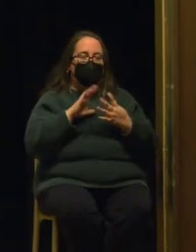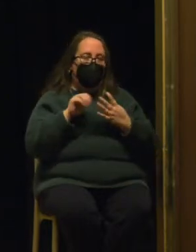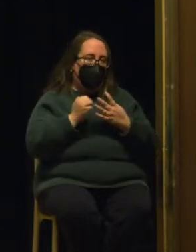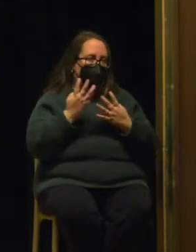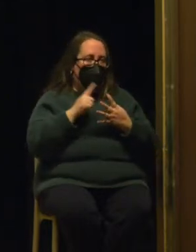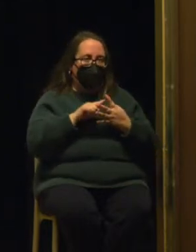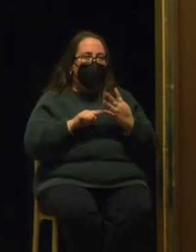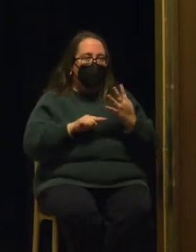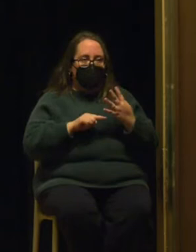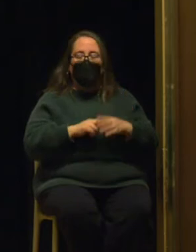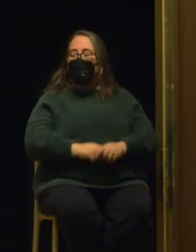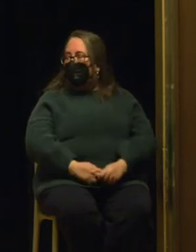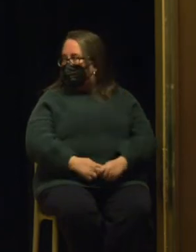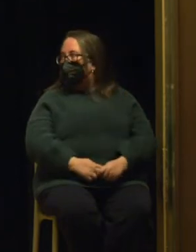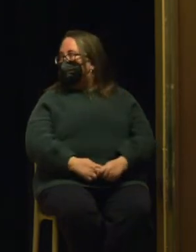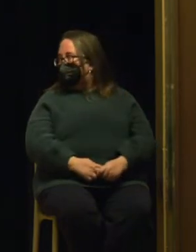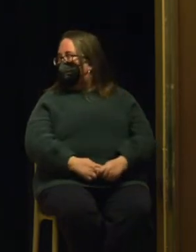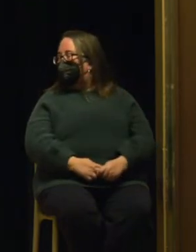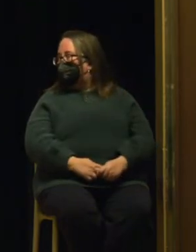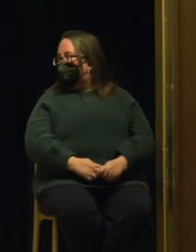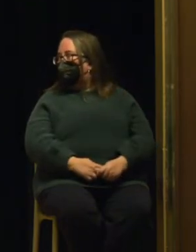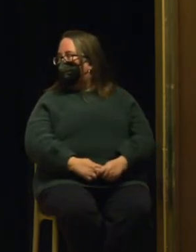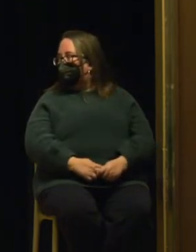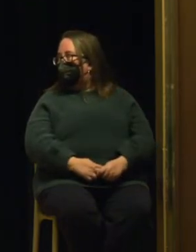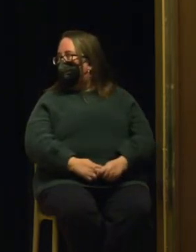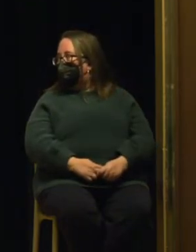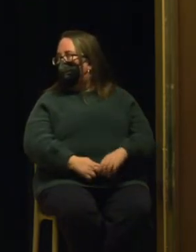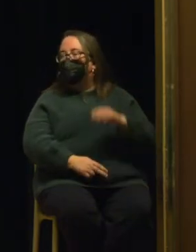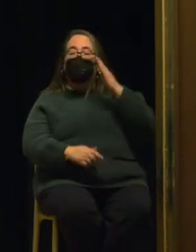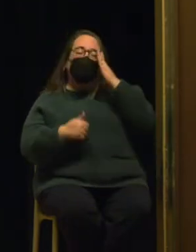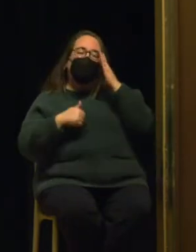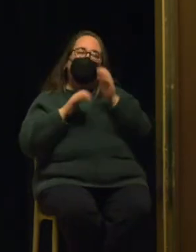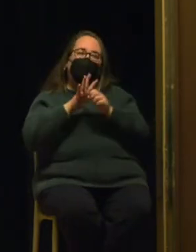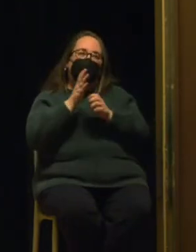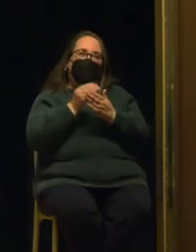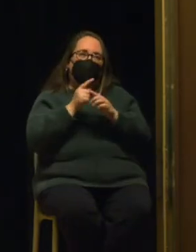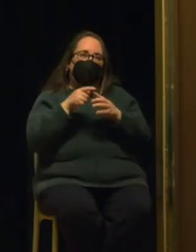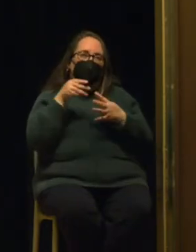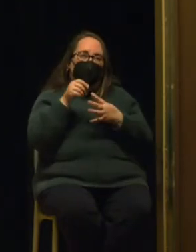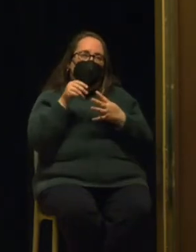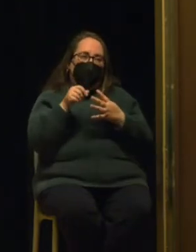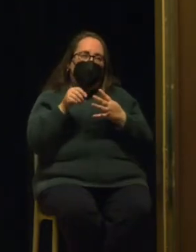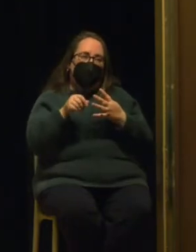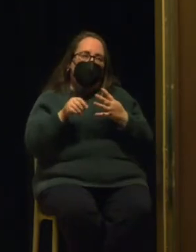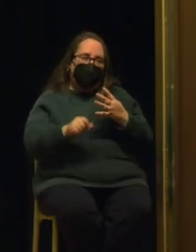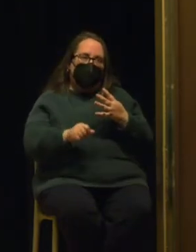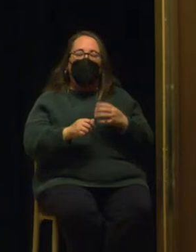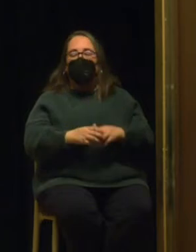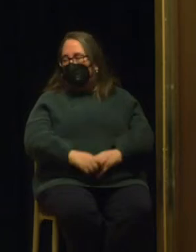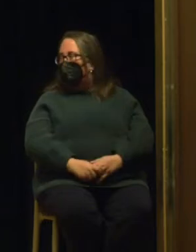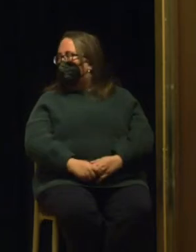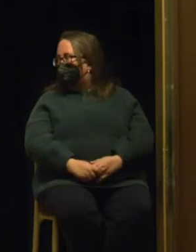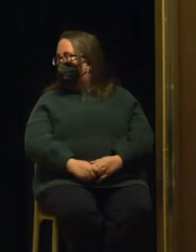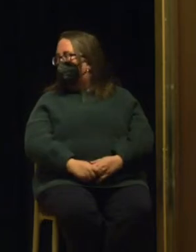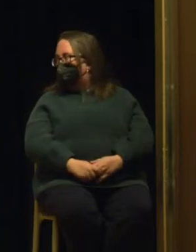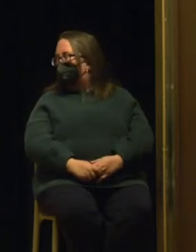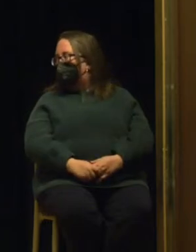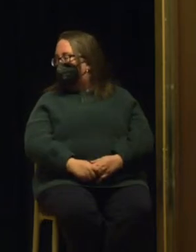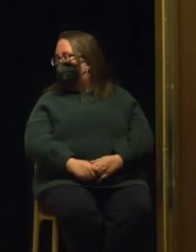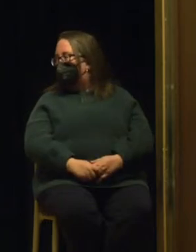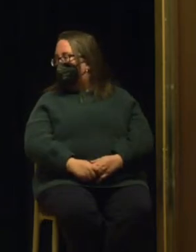them. And luckily, I had enough resources to pay for them. Women, we want to do it. The